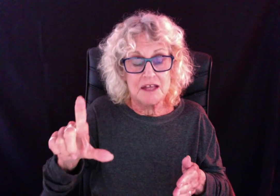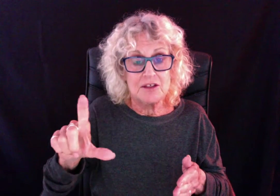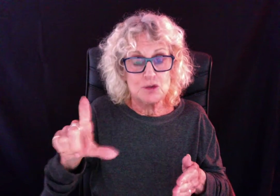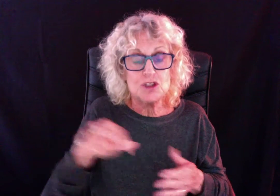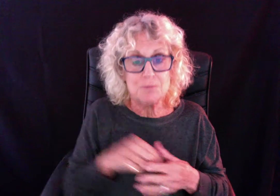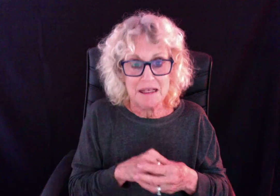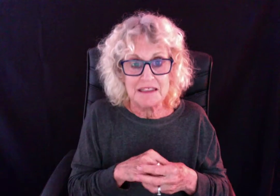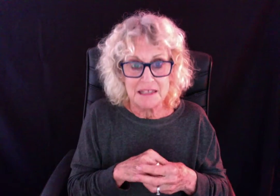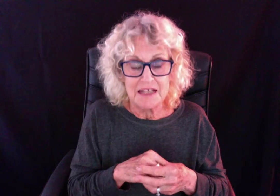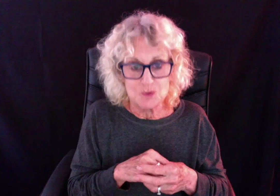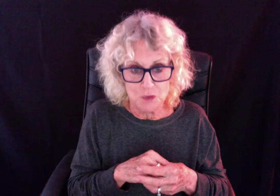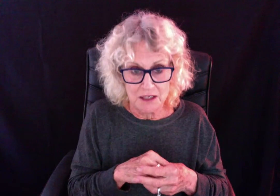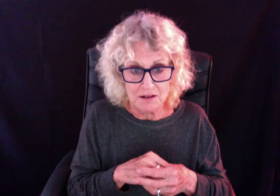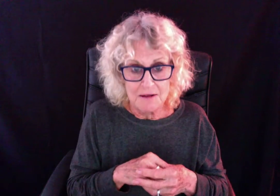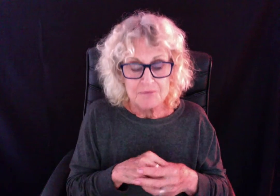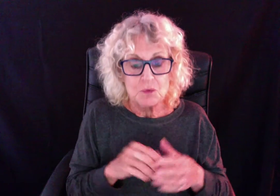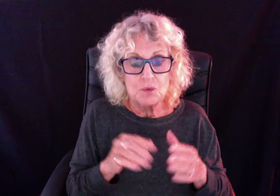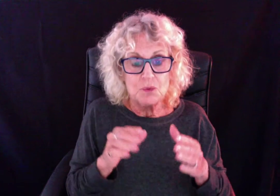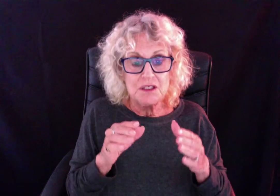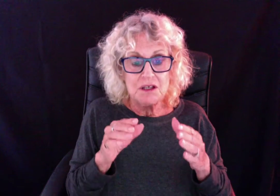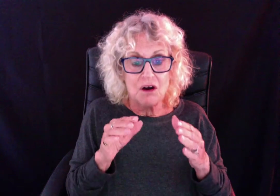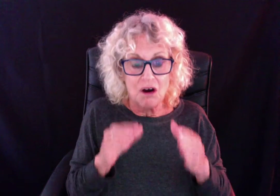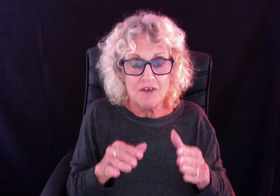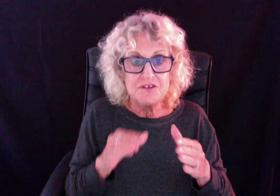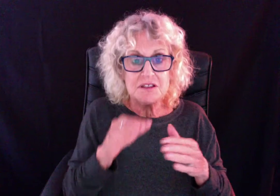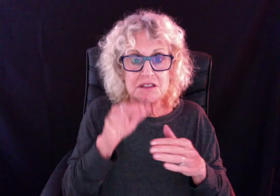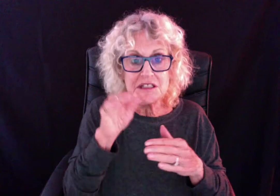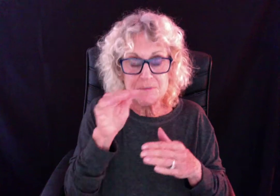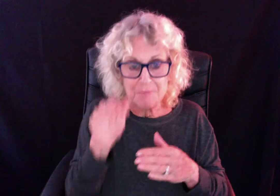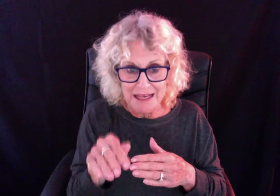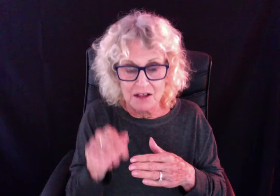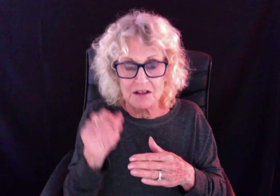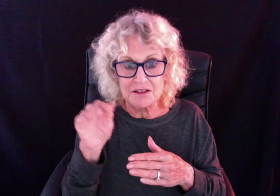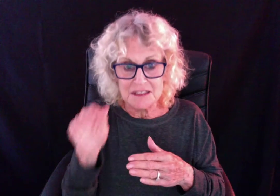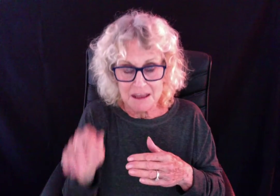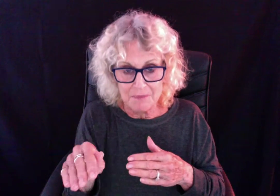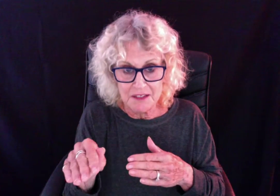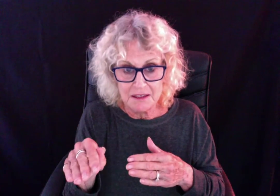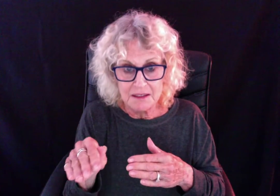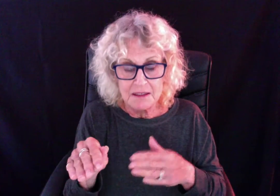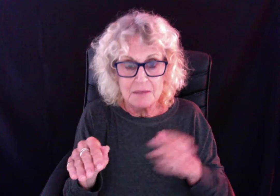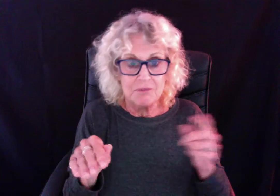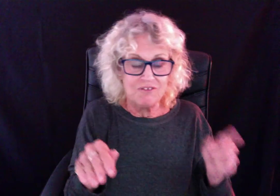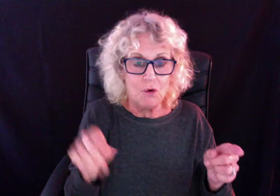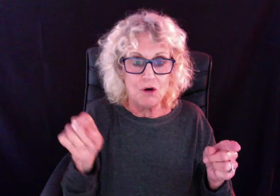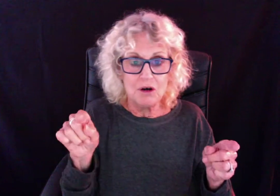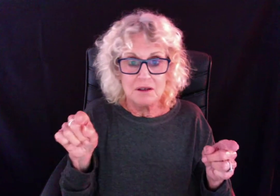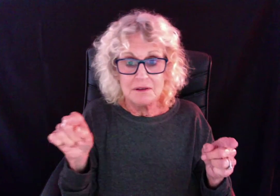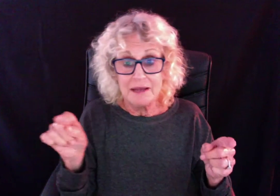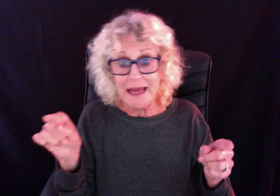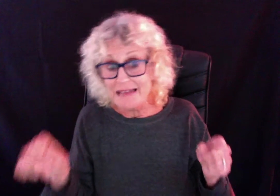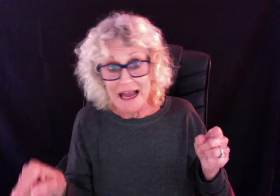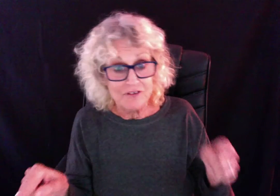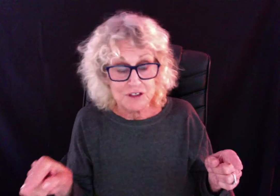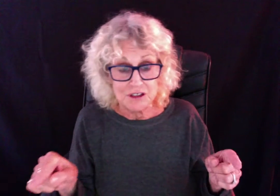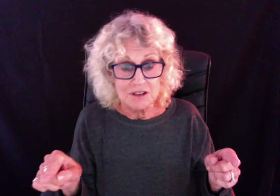that you spell it as well. We often spell something before and after